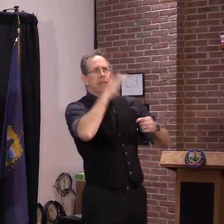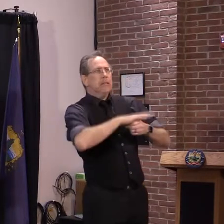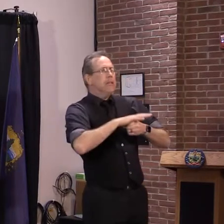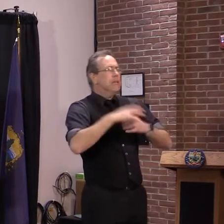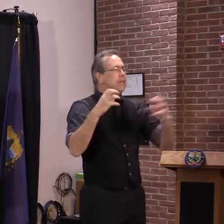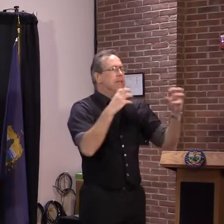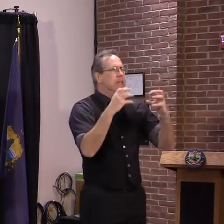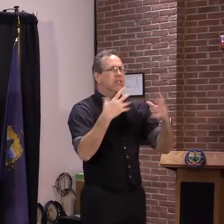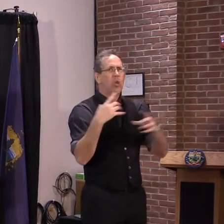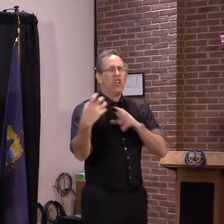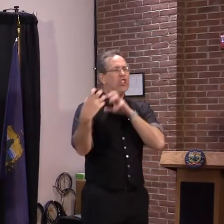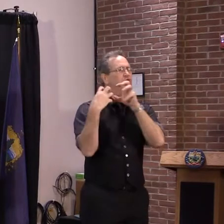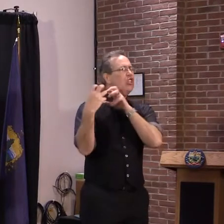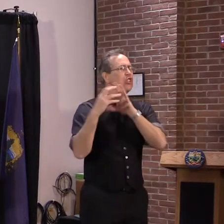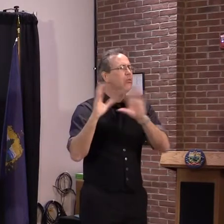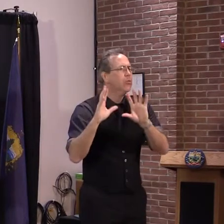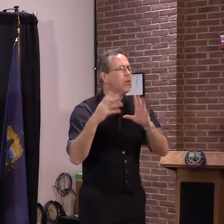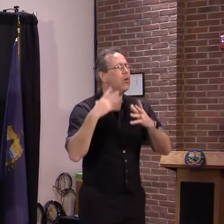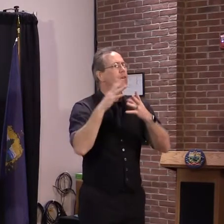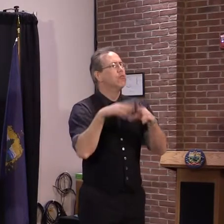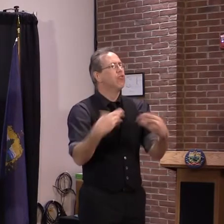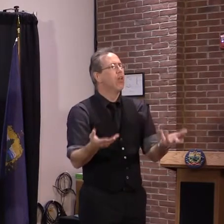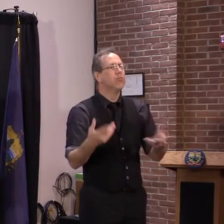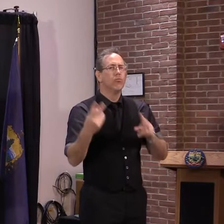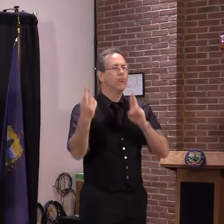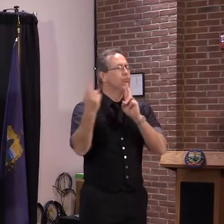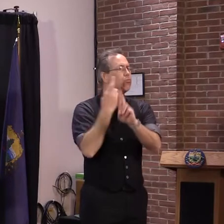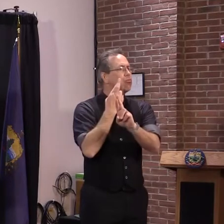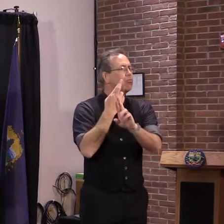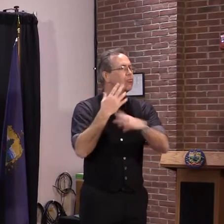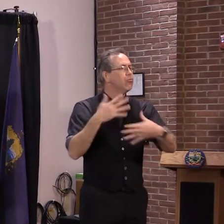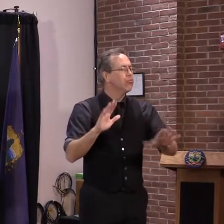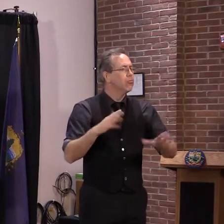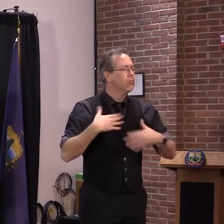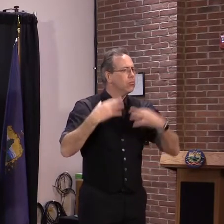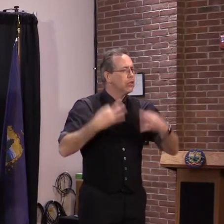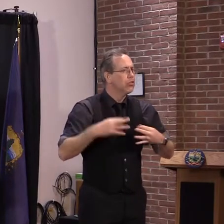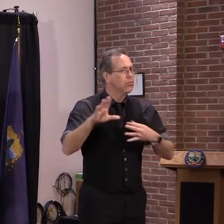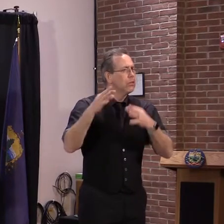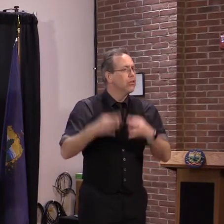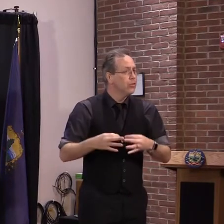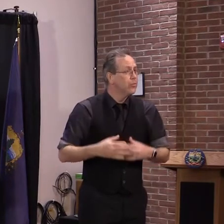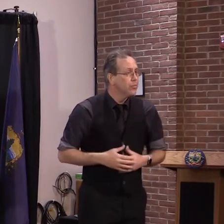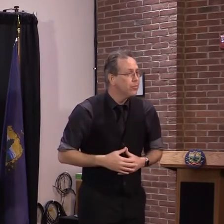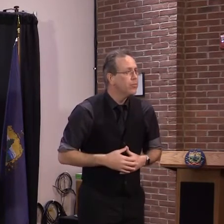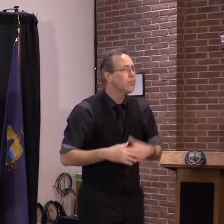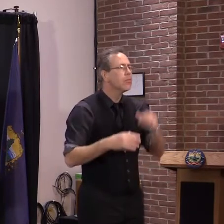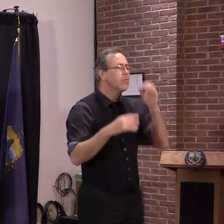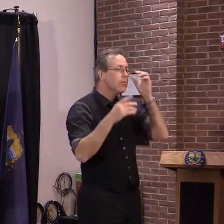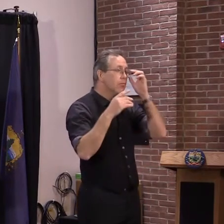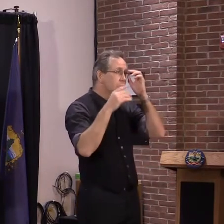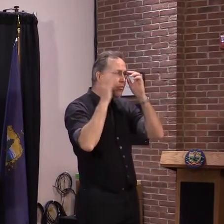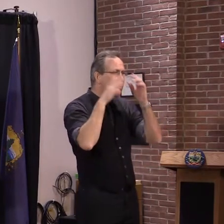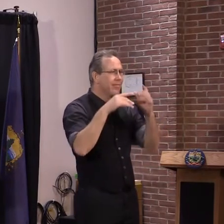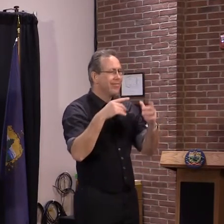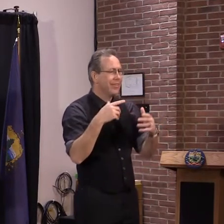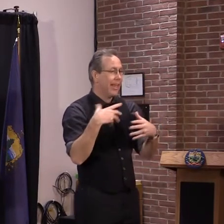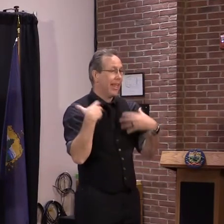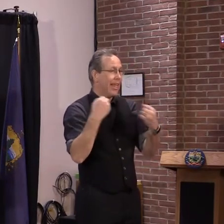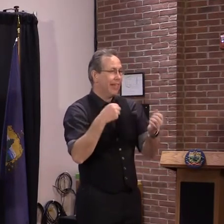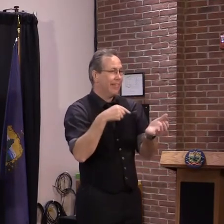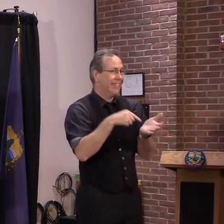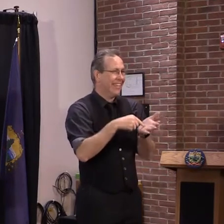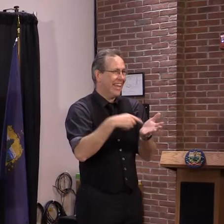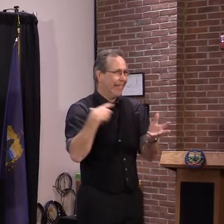we've endured throughout this pandemic. This is the health debt I've mentioned before, the public